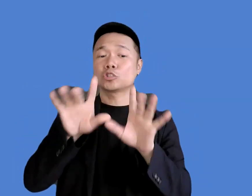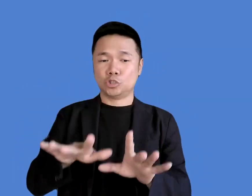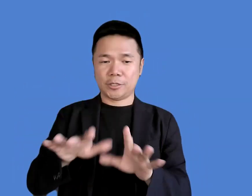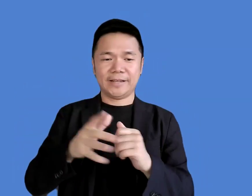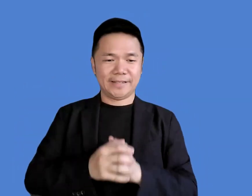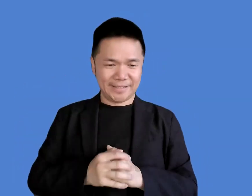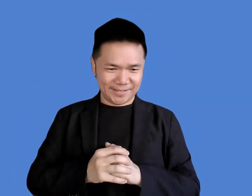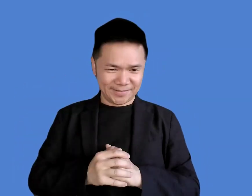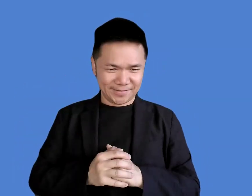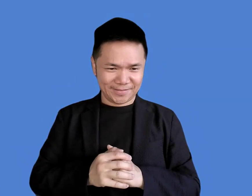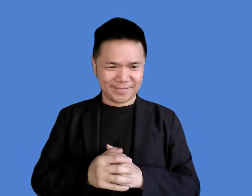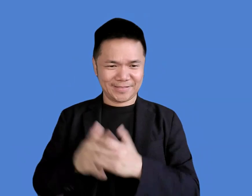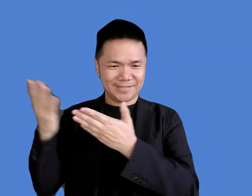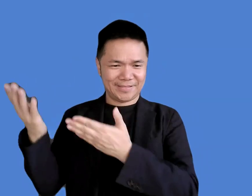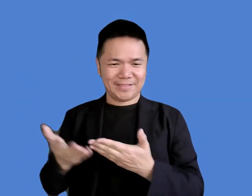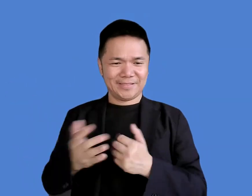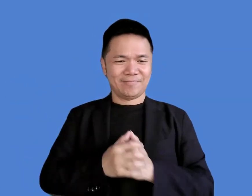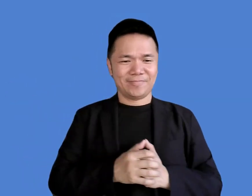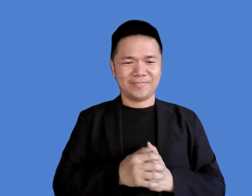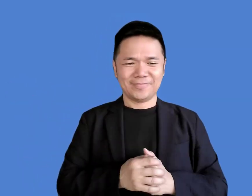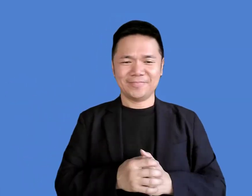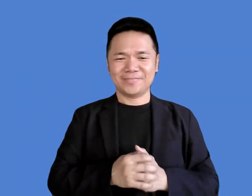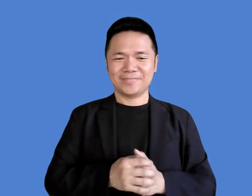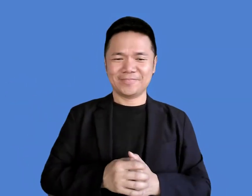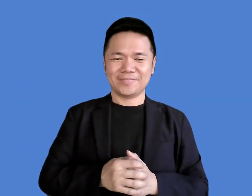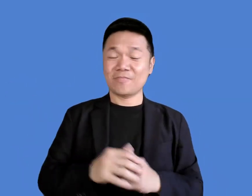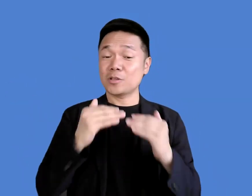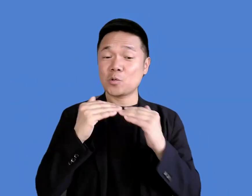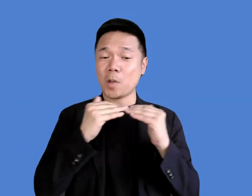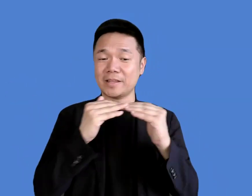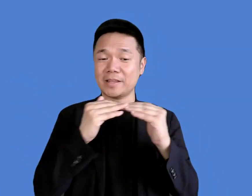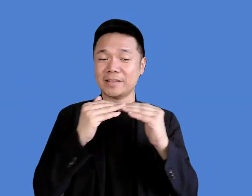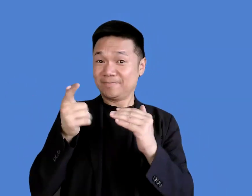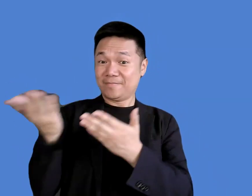Foreign Affairs and Trade. Sarah, I'll go ahead and hand over to you.